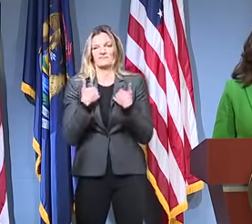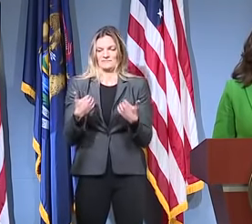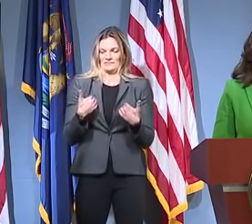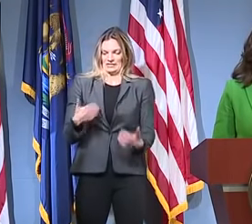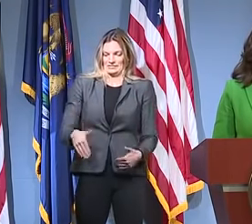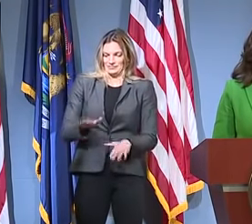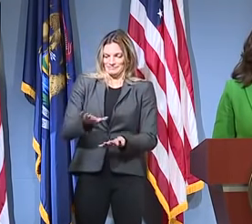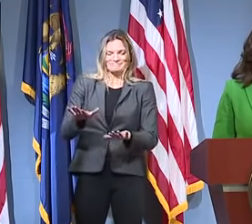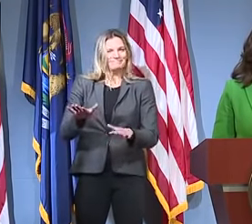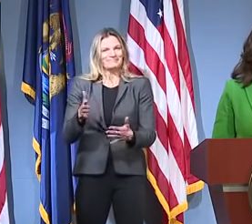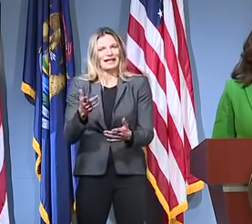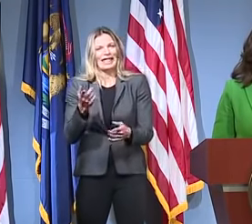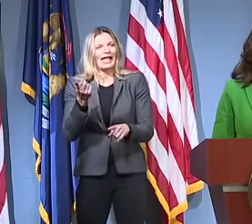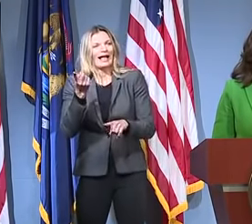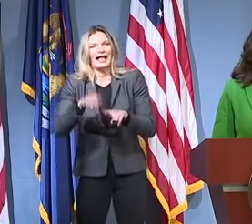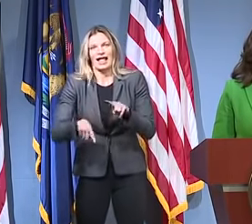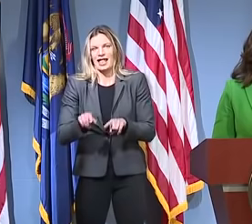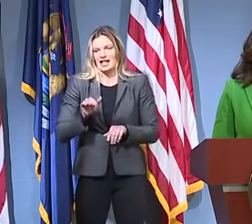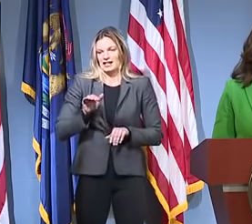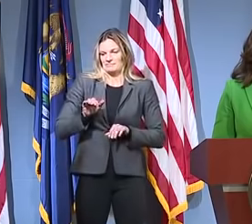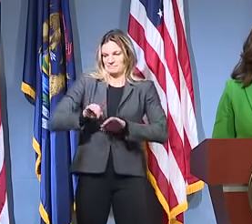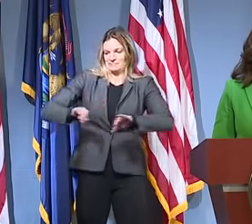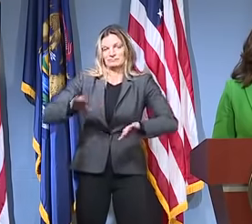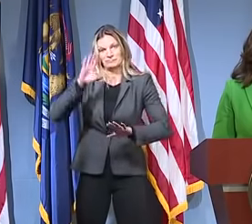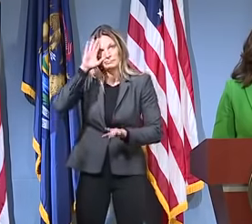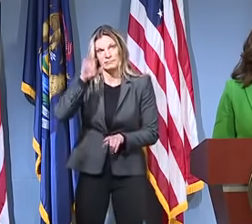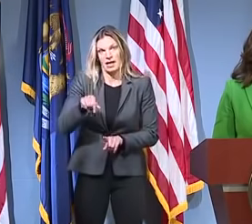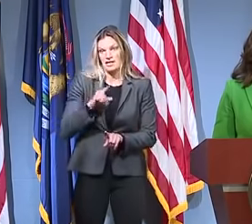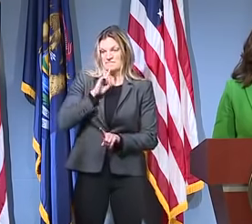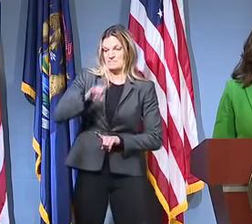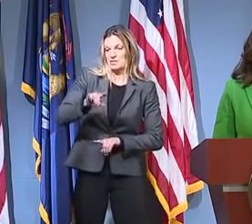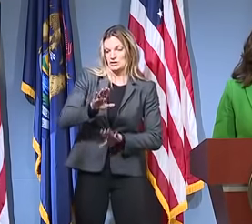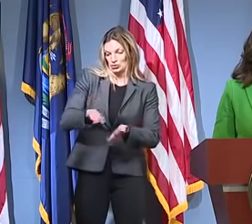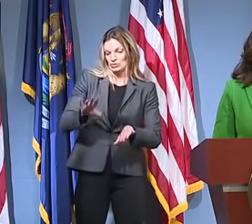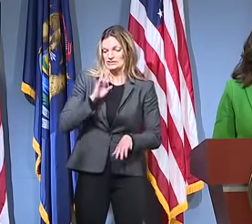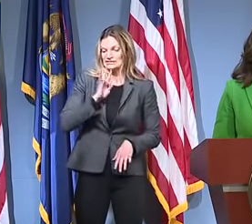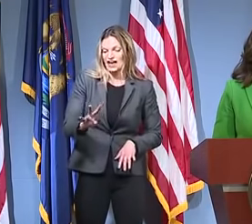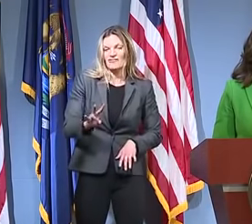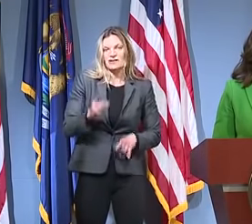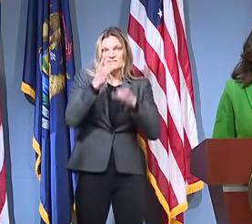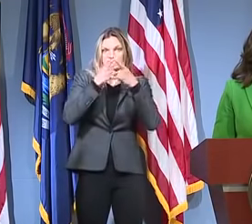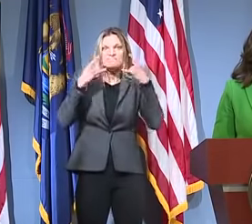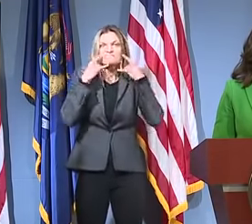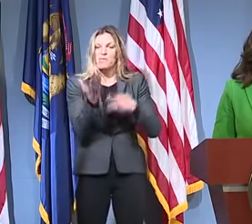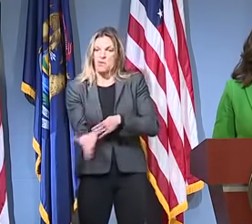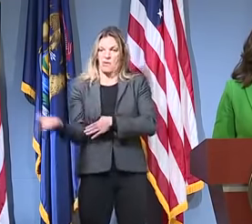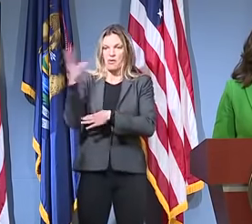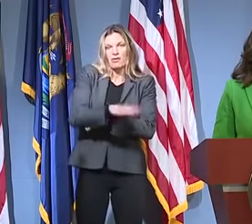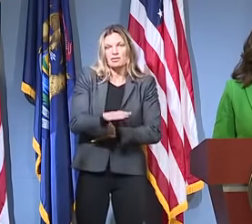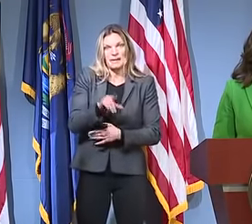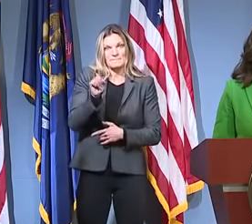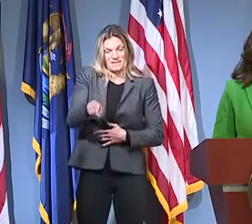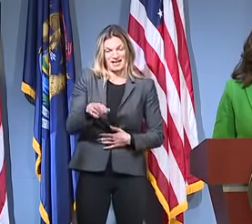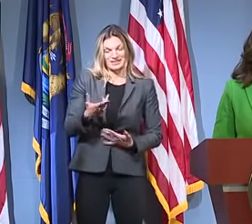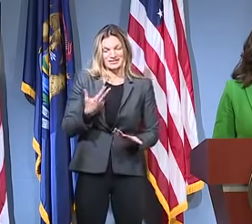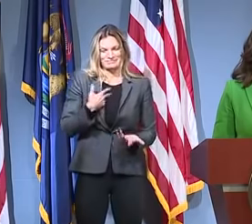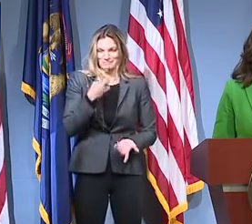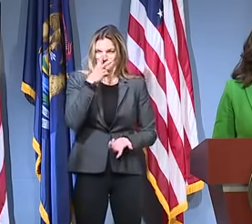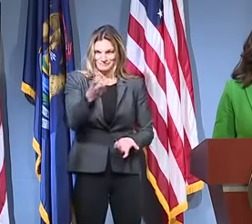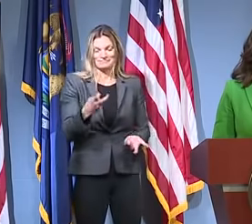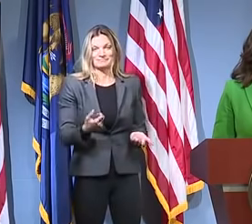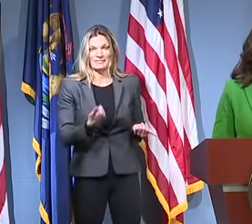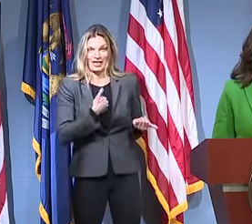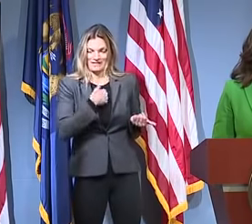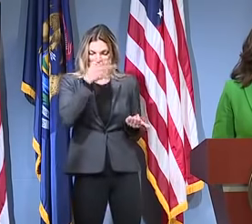And on the other end of the spectrum, expecting a 7-year-old to wear a mask for 7 hours a day, as the father of one, I think that's kind of